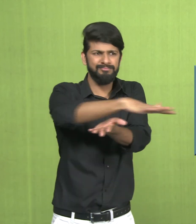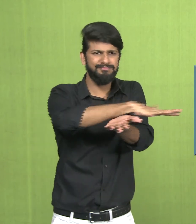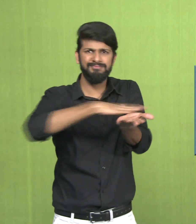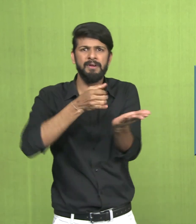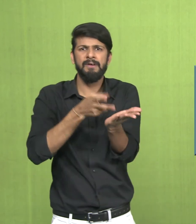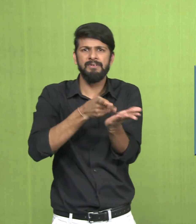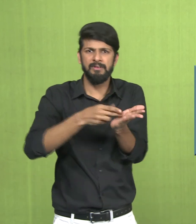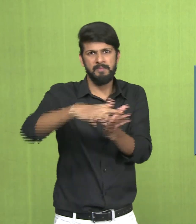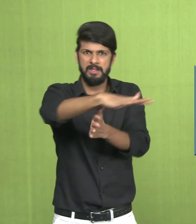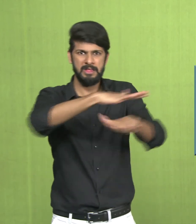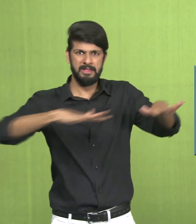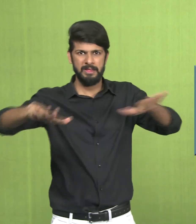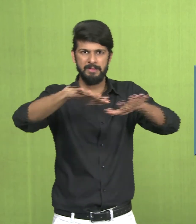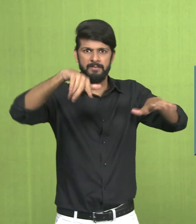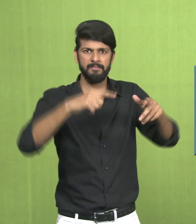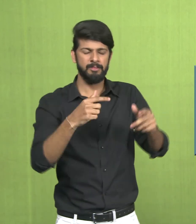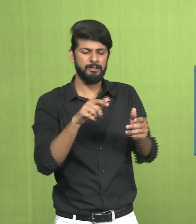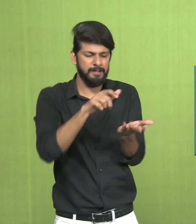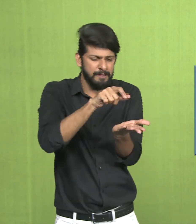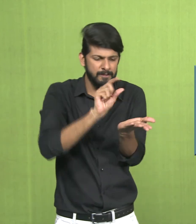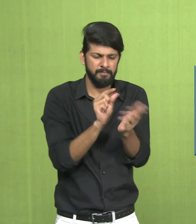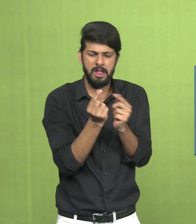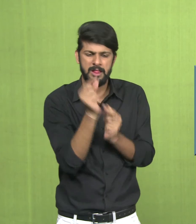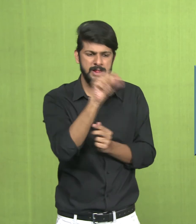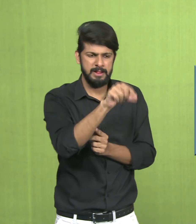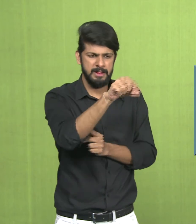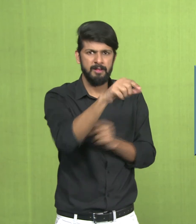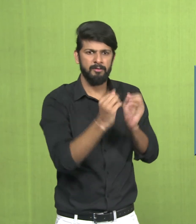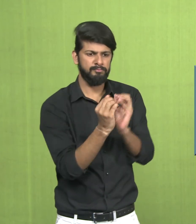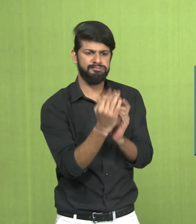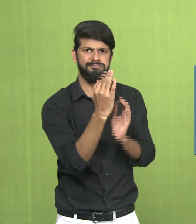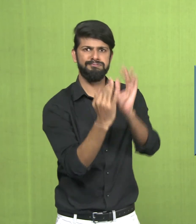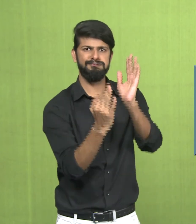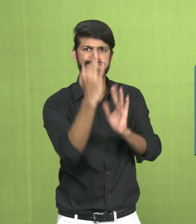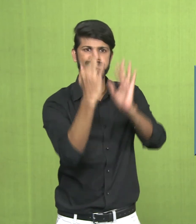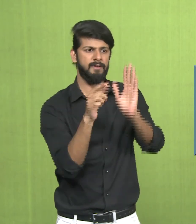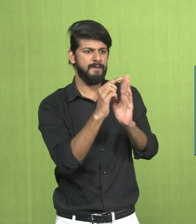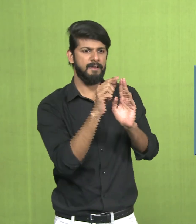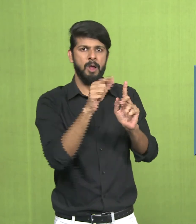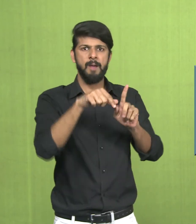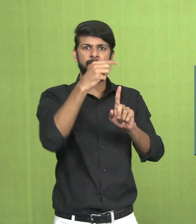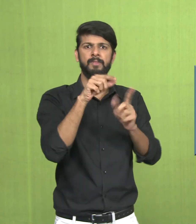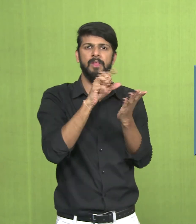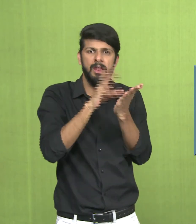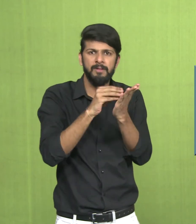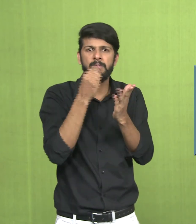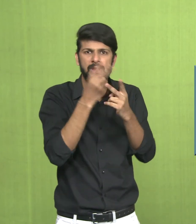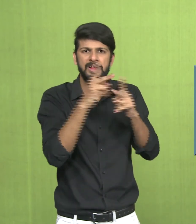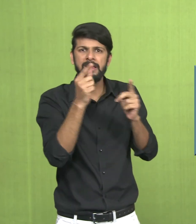is yield. Yield is the final product. After the process of seeding, when we cut across